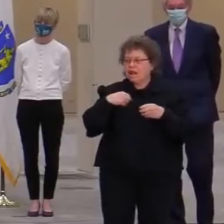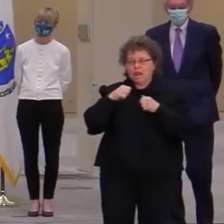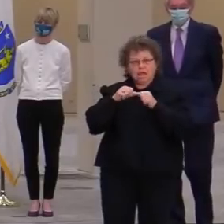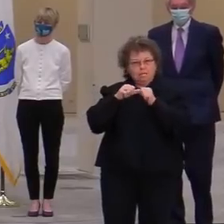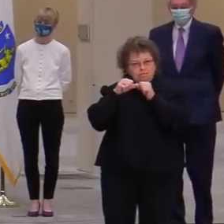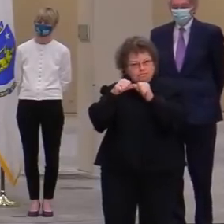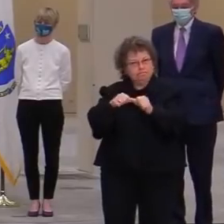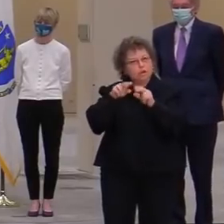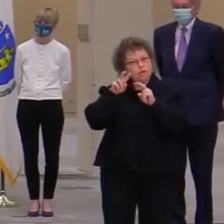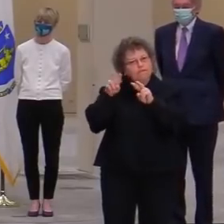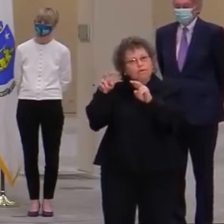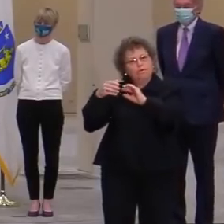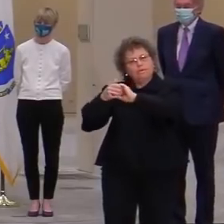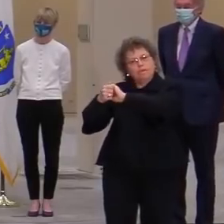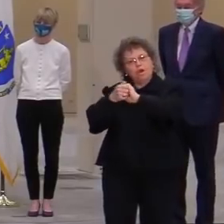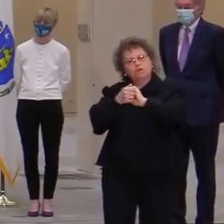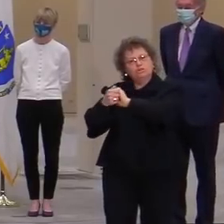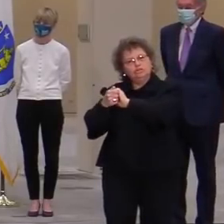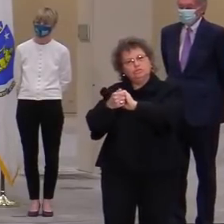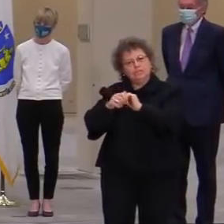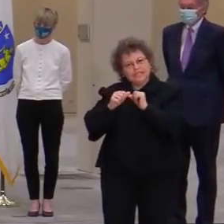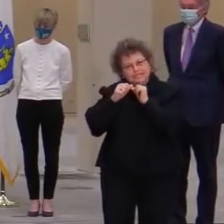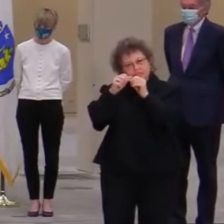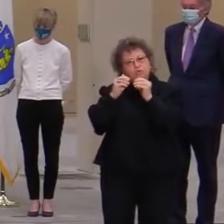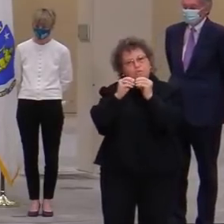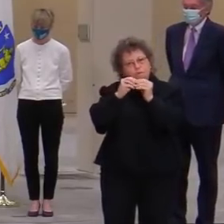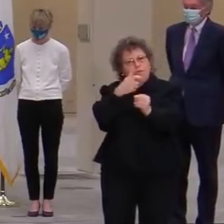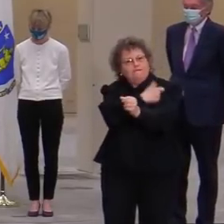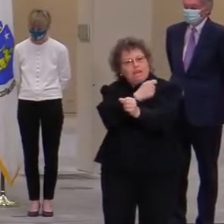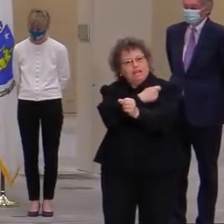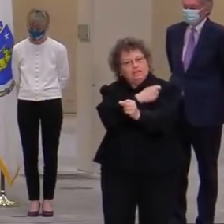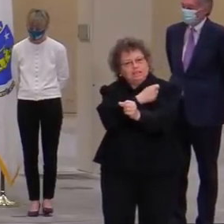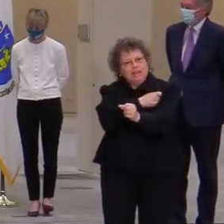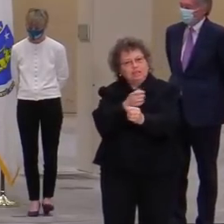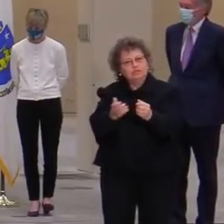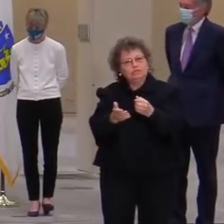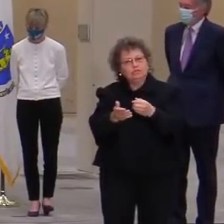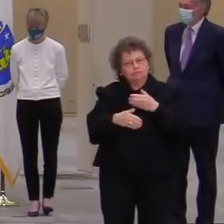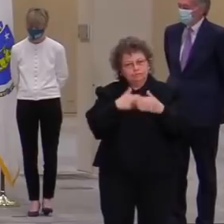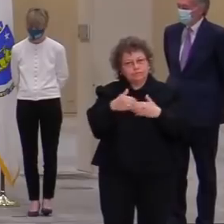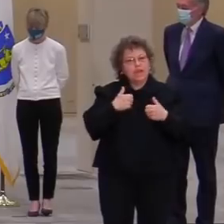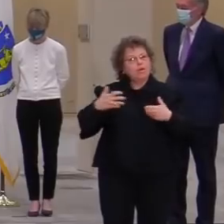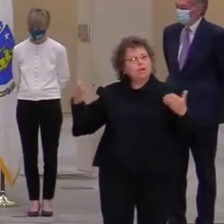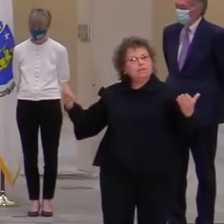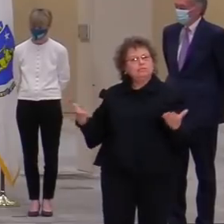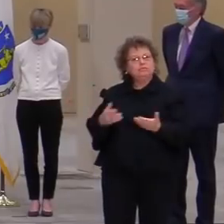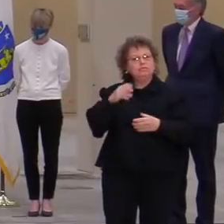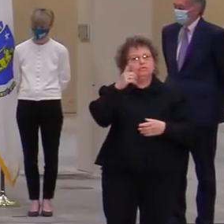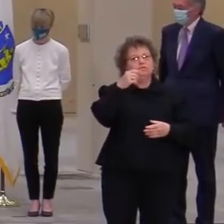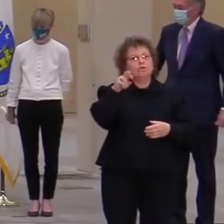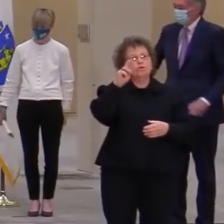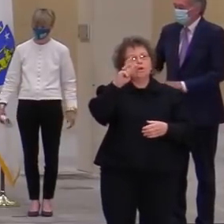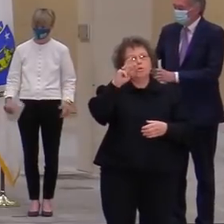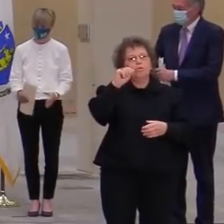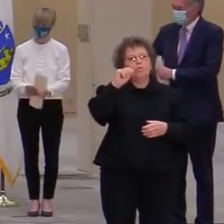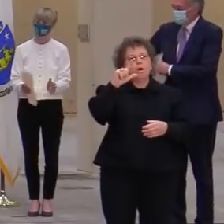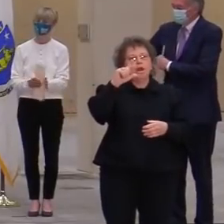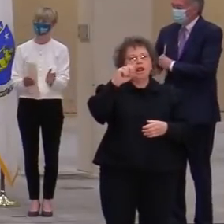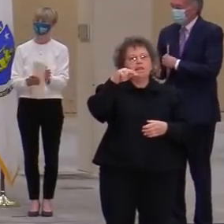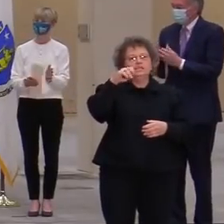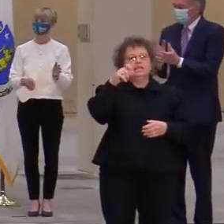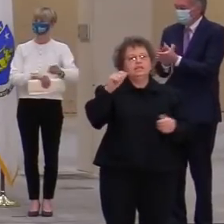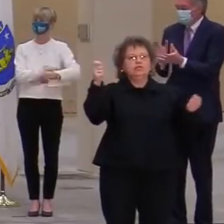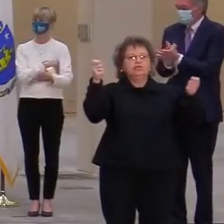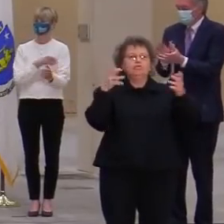vaccinate individuals. With that, let me introduce Dr. Walensky, the Director of CDC. Thank you.